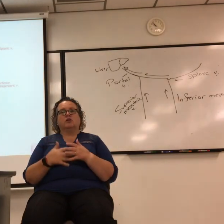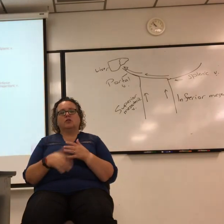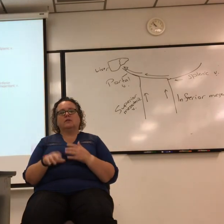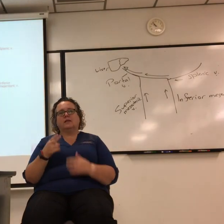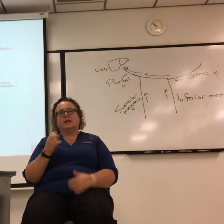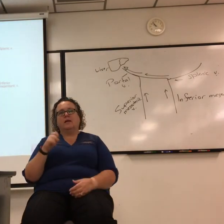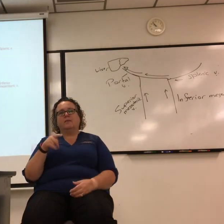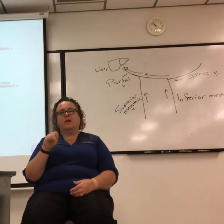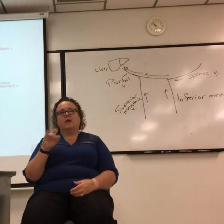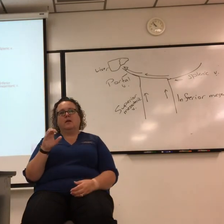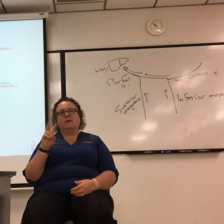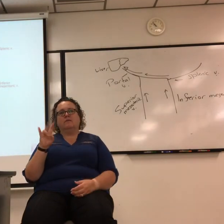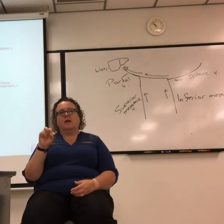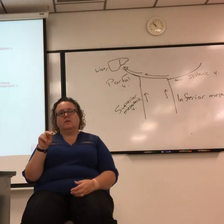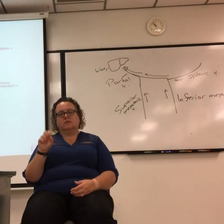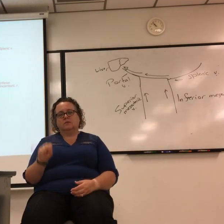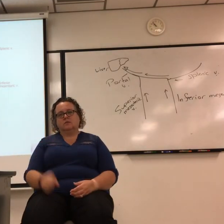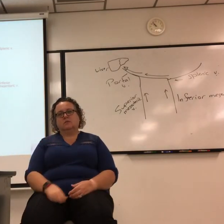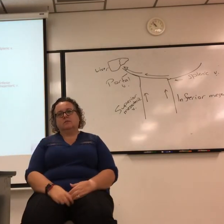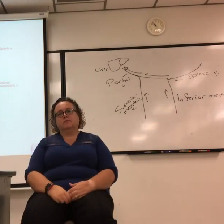veins.